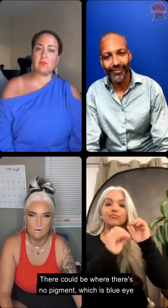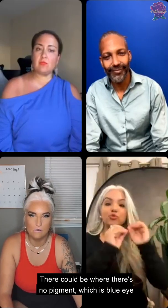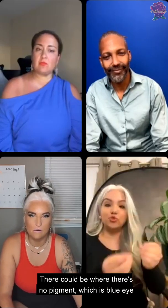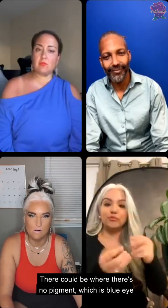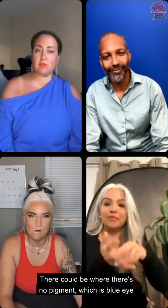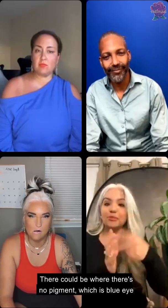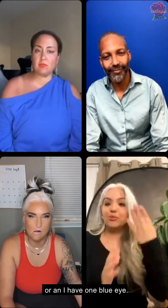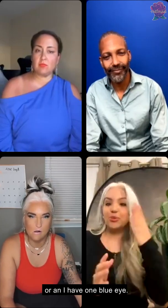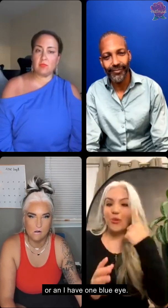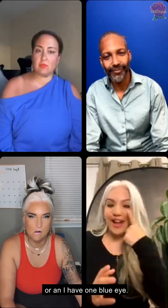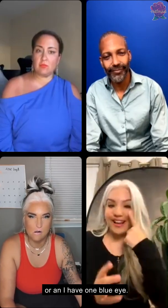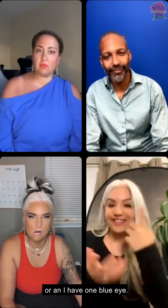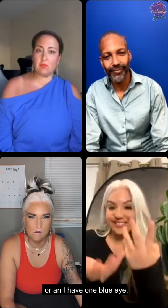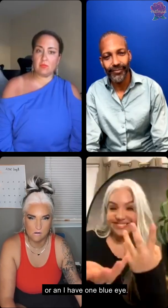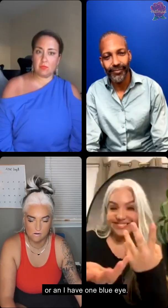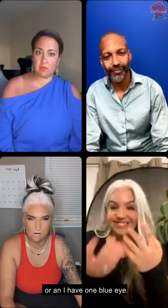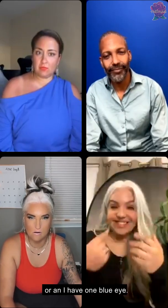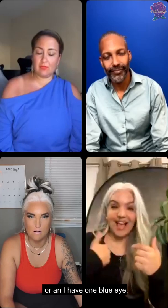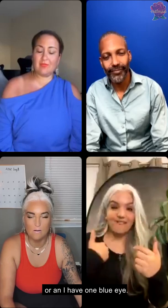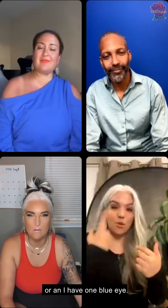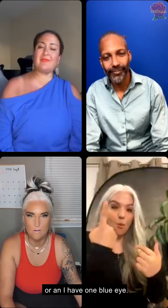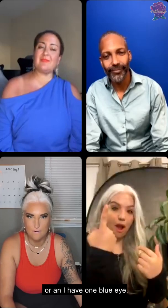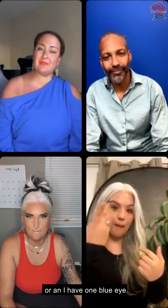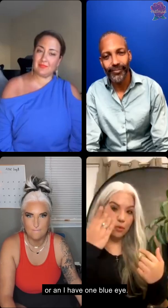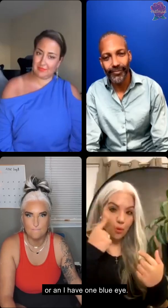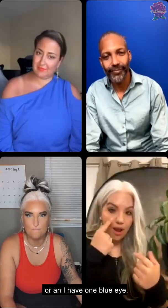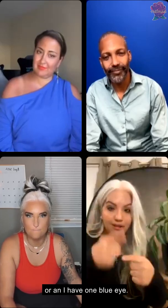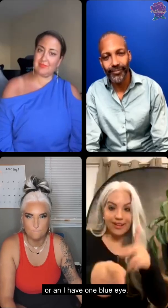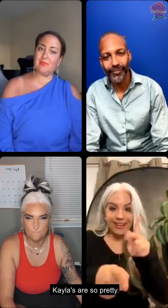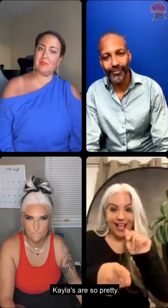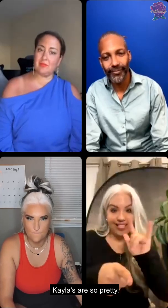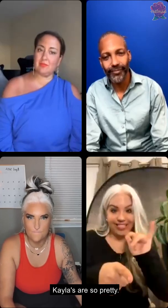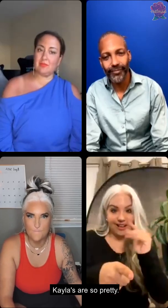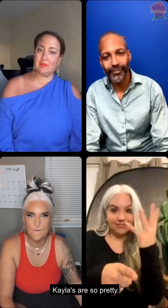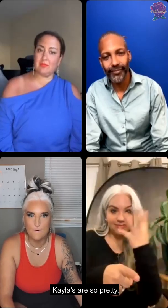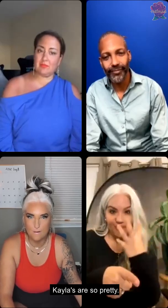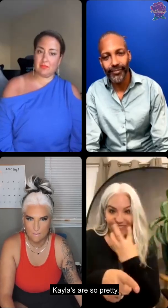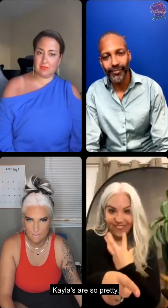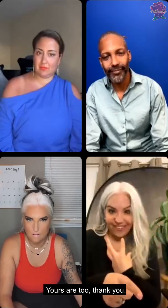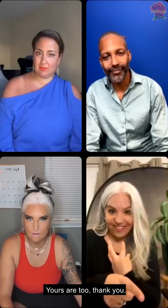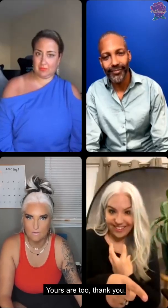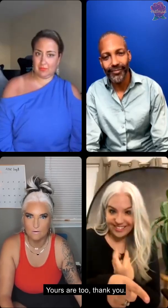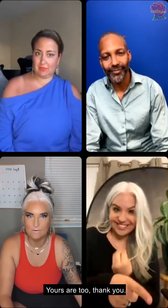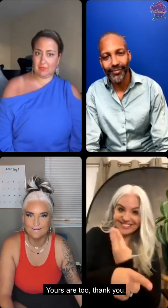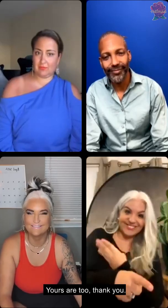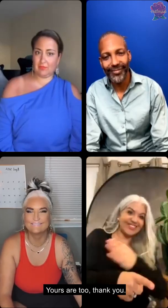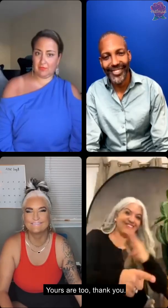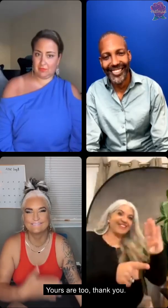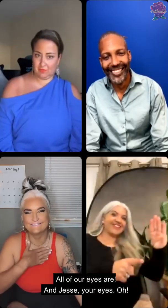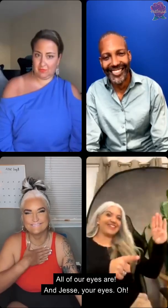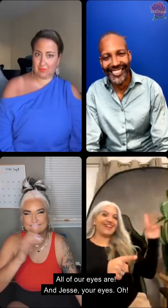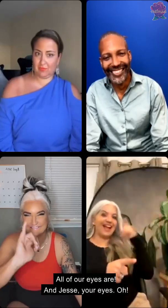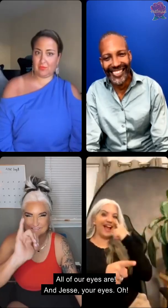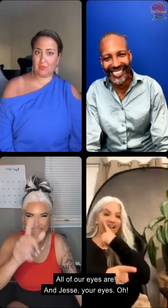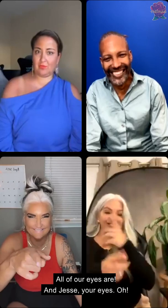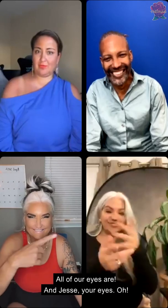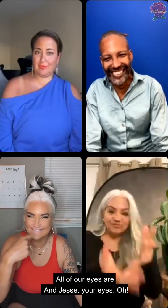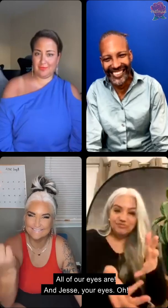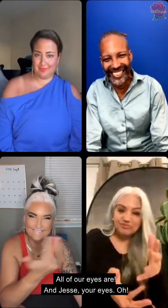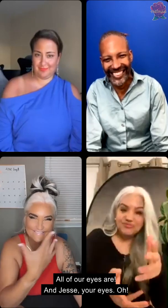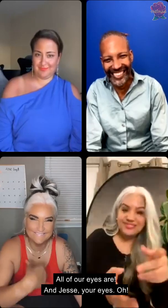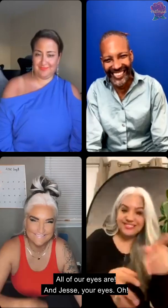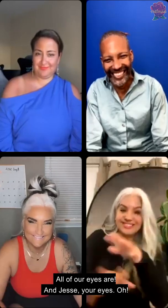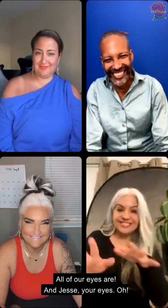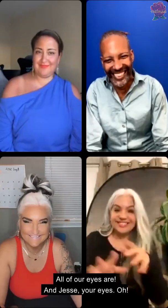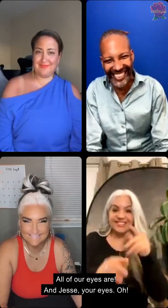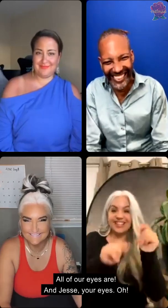where there's no pigment, which is blue eye, and I have one blue eye. Kayla's are so pretty. Yours are too. Thank you. All of